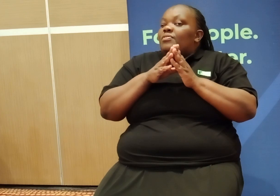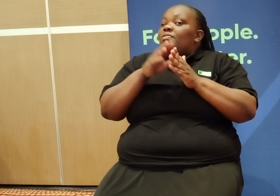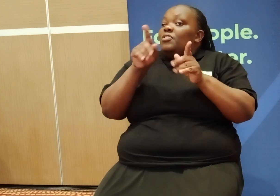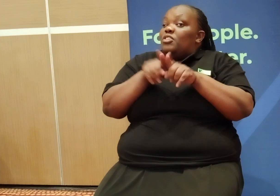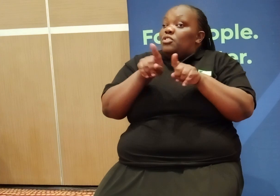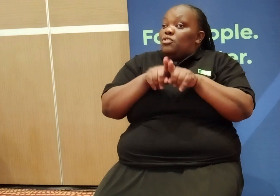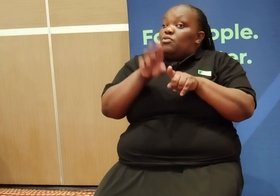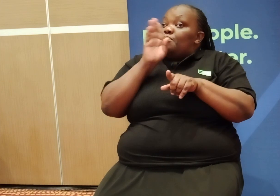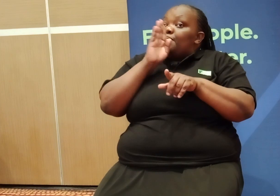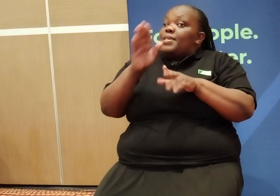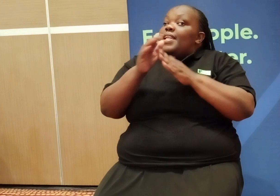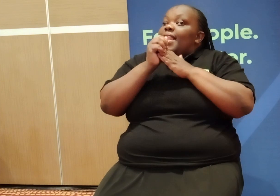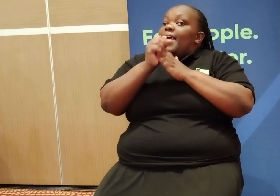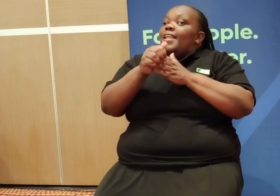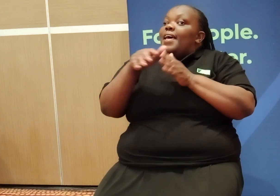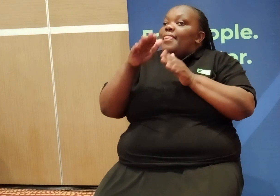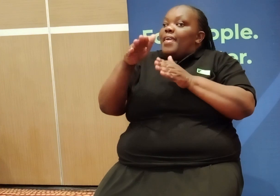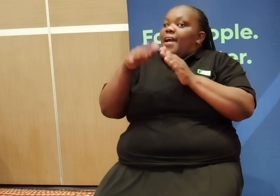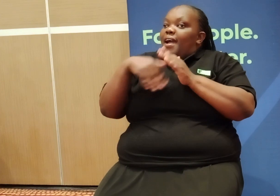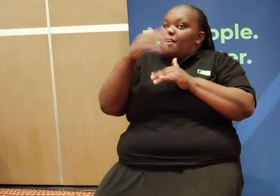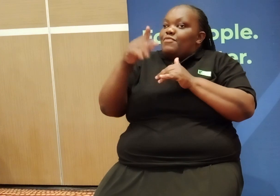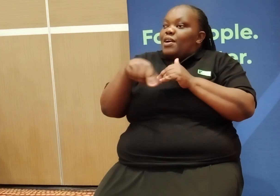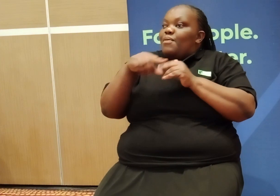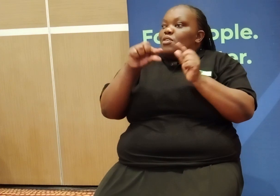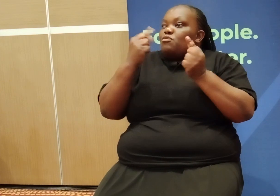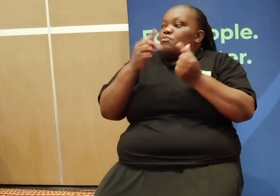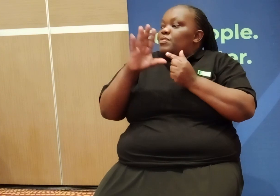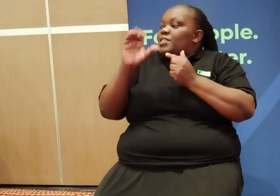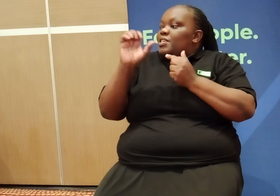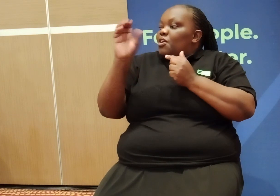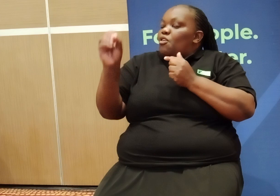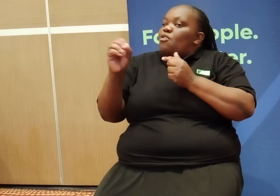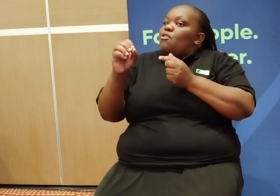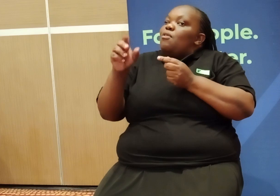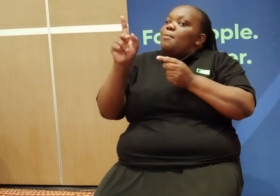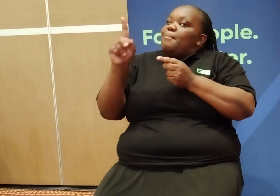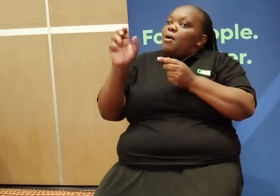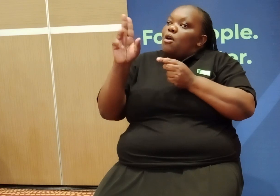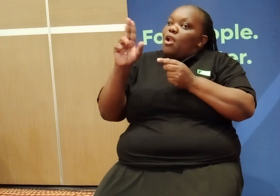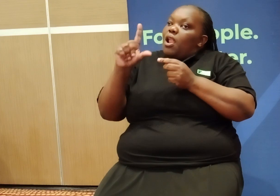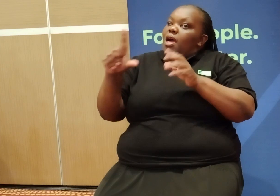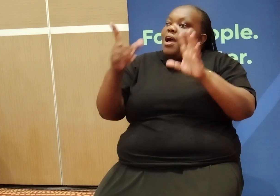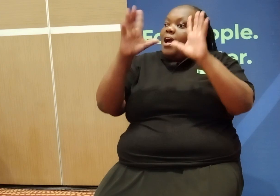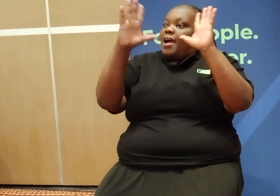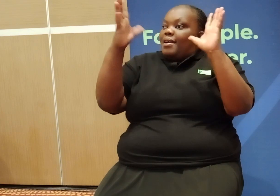Also to be led, also thereafter, will be our group CEO, Paul Russo. Let's give him a clap.